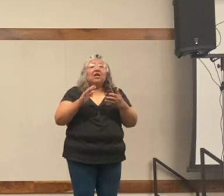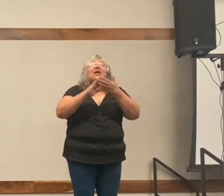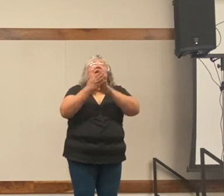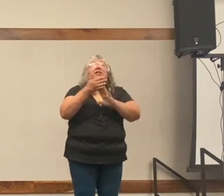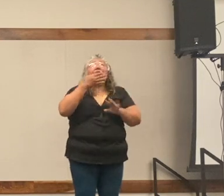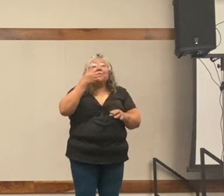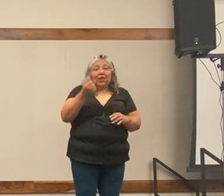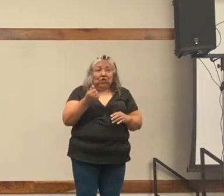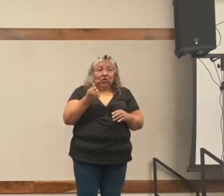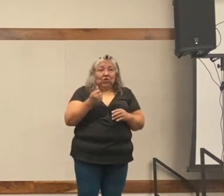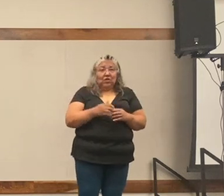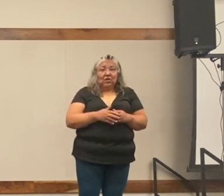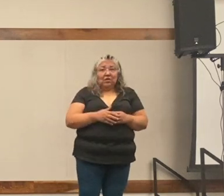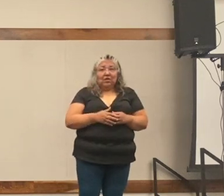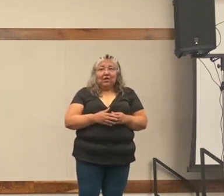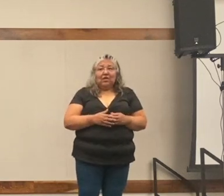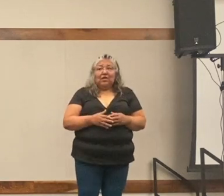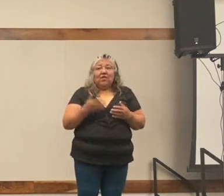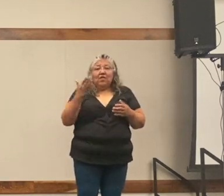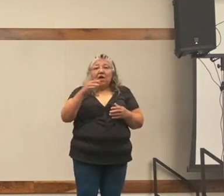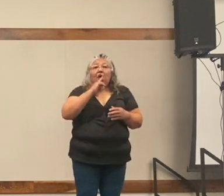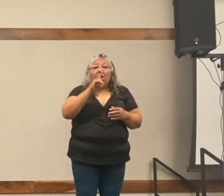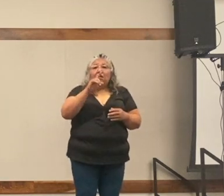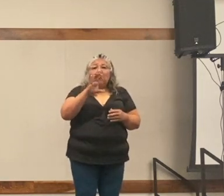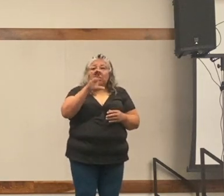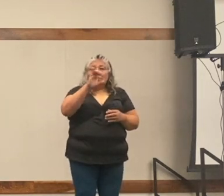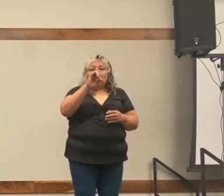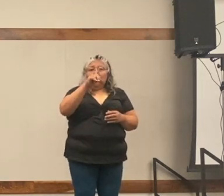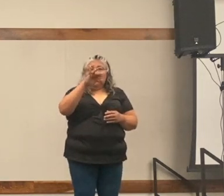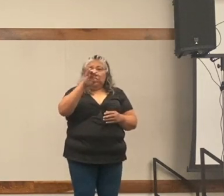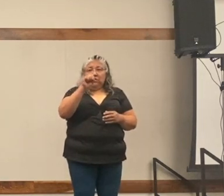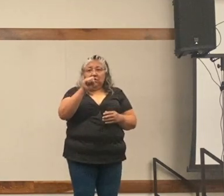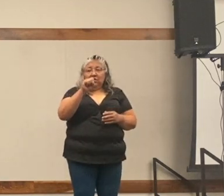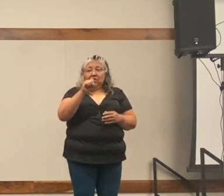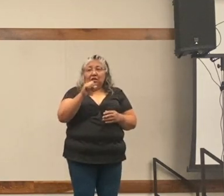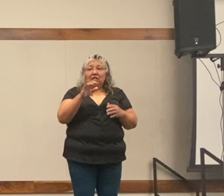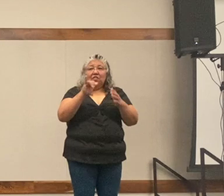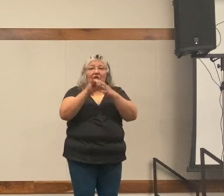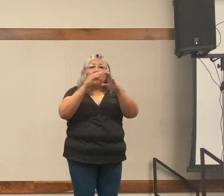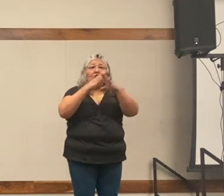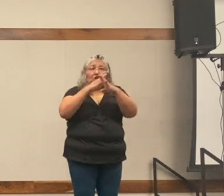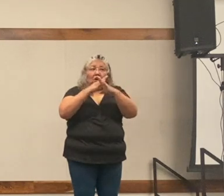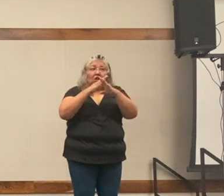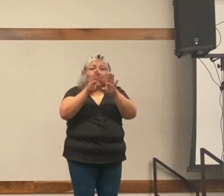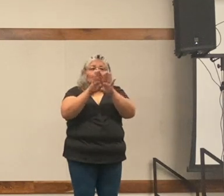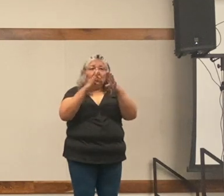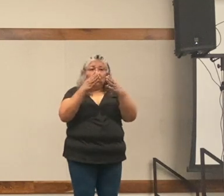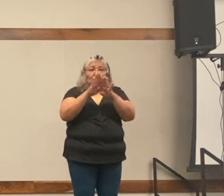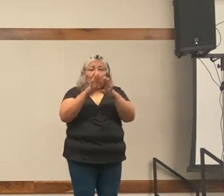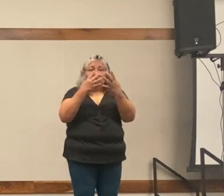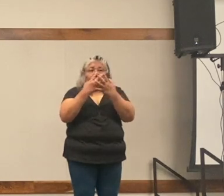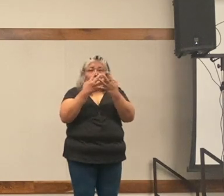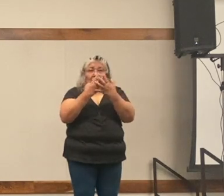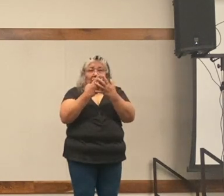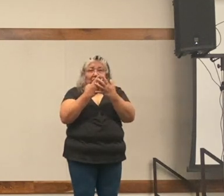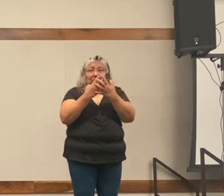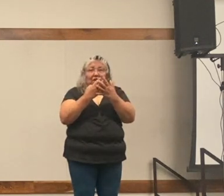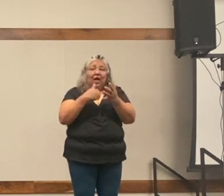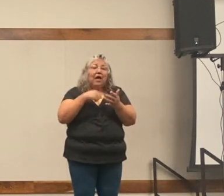better, okay? There are sentries, okay, that are guarding the door of the prisons.